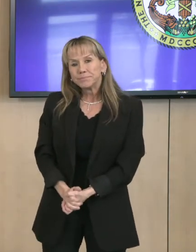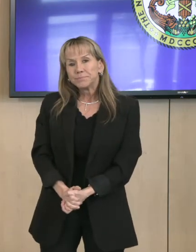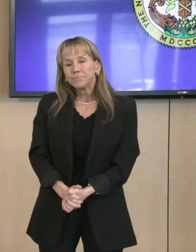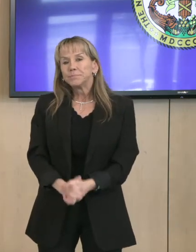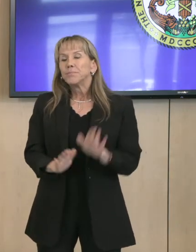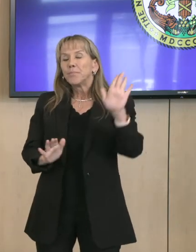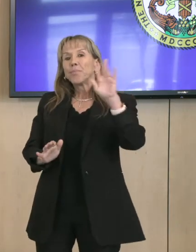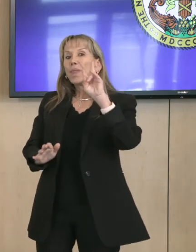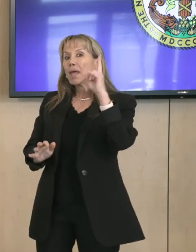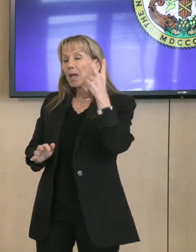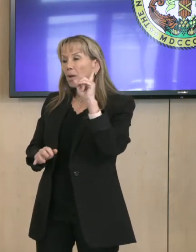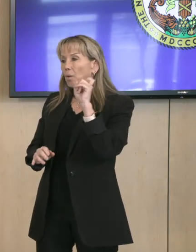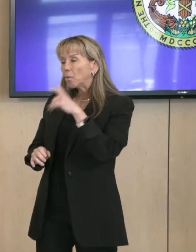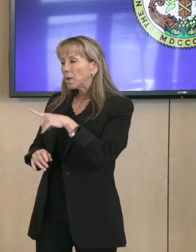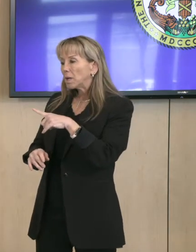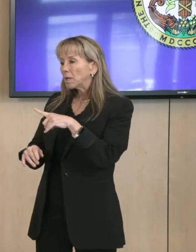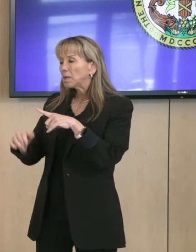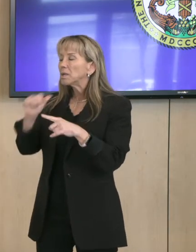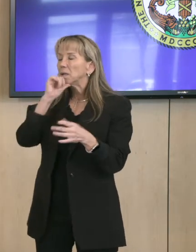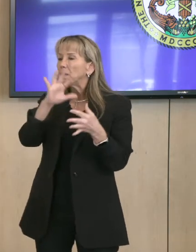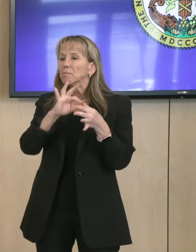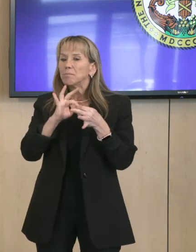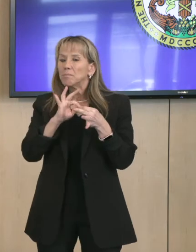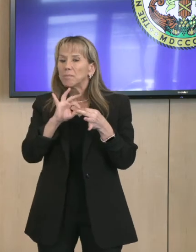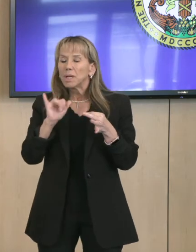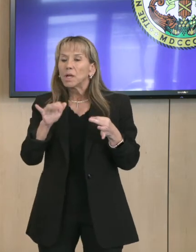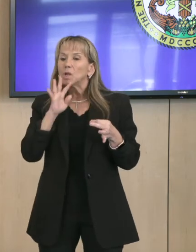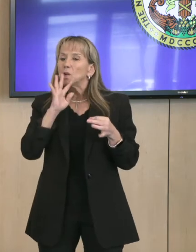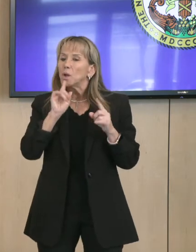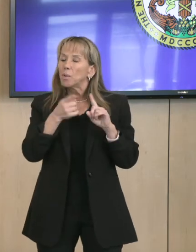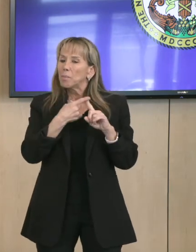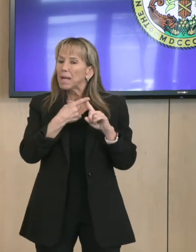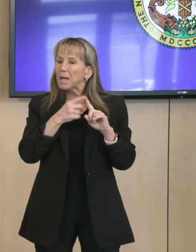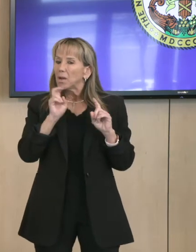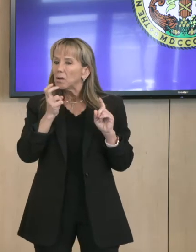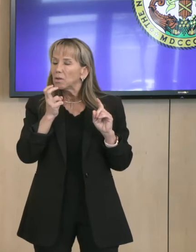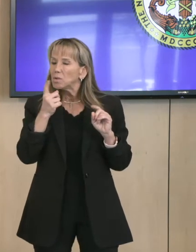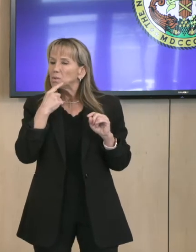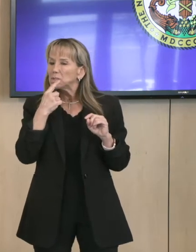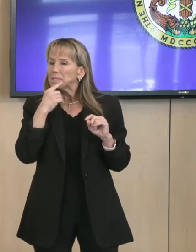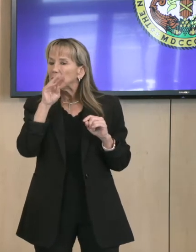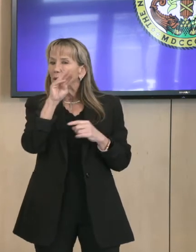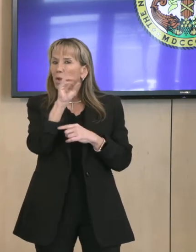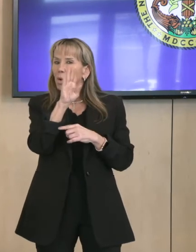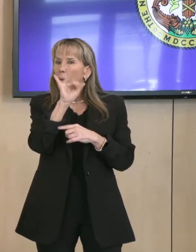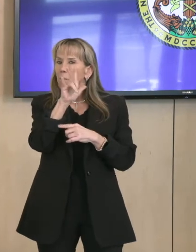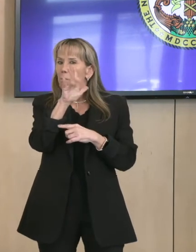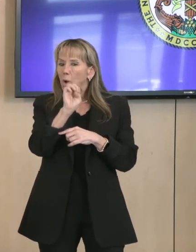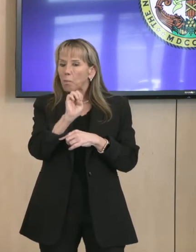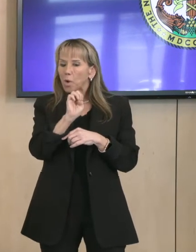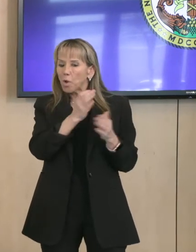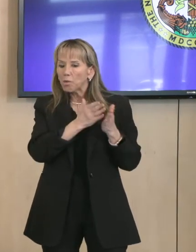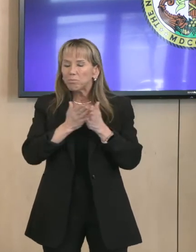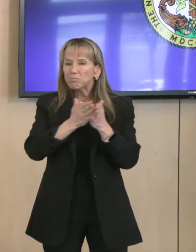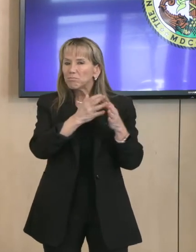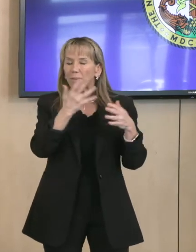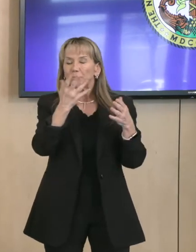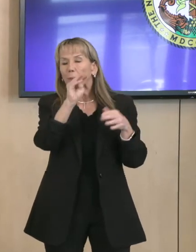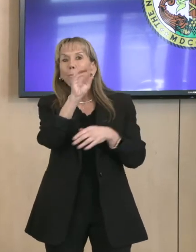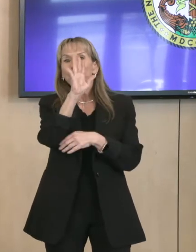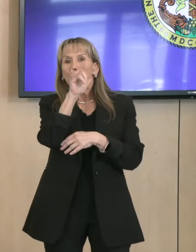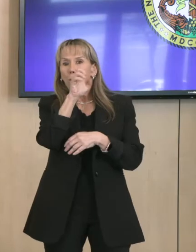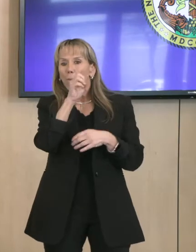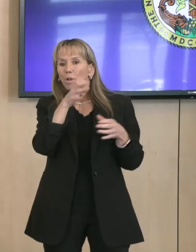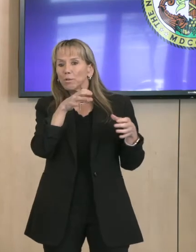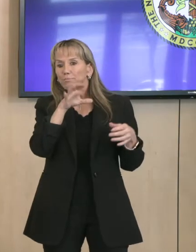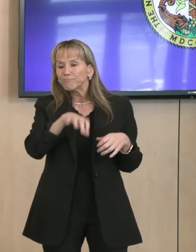My second question is not related to that. It is about the mobile field hospital that was mentioned, the 250 beds. Which sites are being